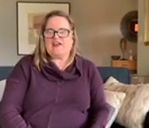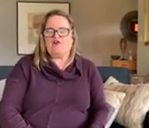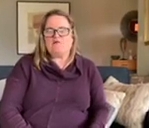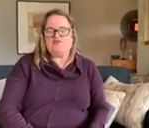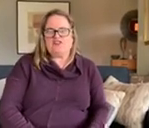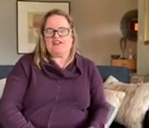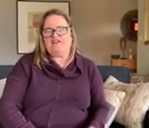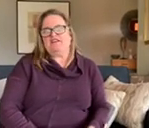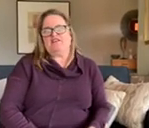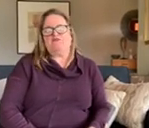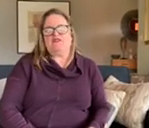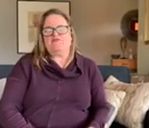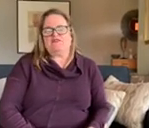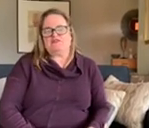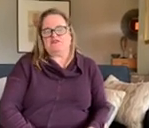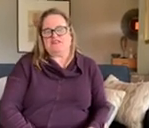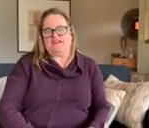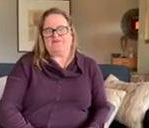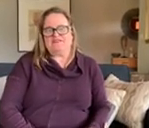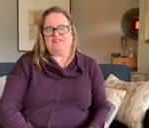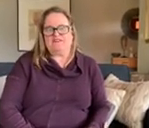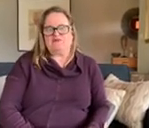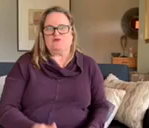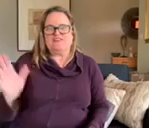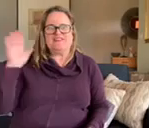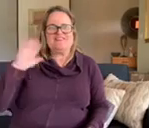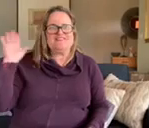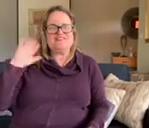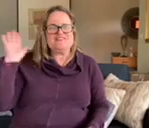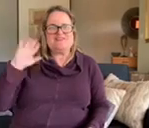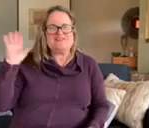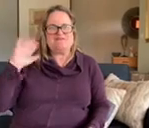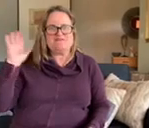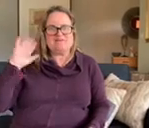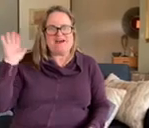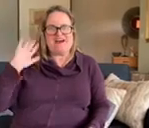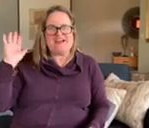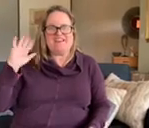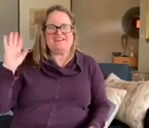hope you check out another one of our story times. We'll see you soon. Bye-bye.